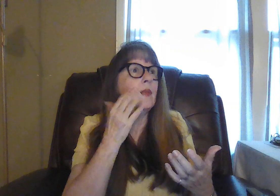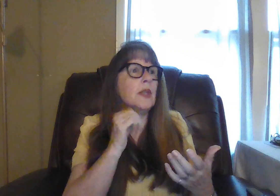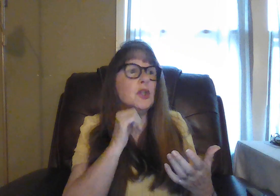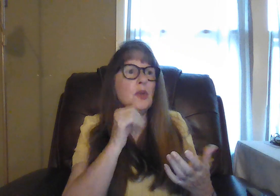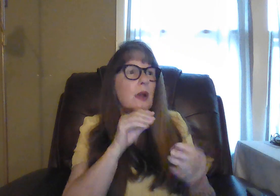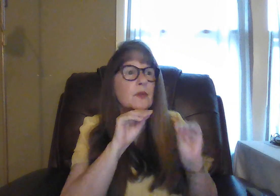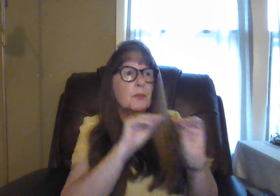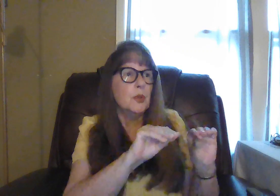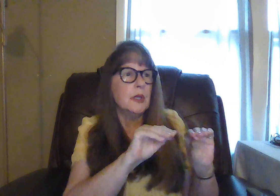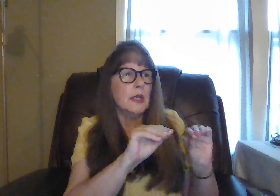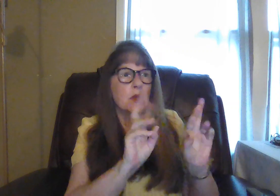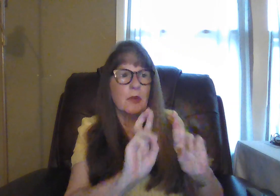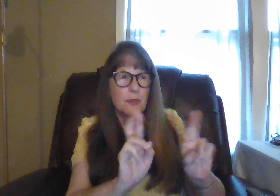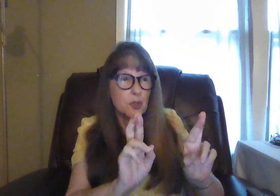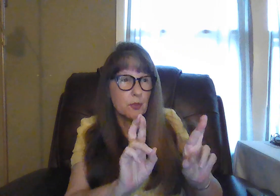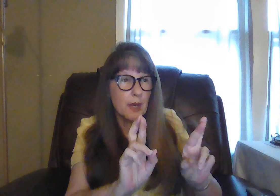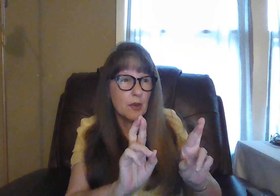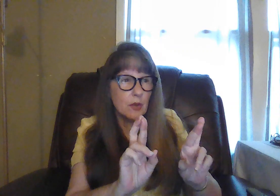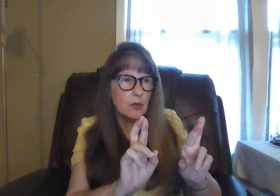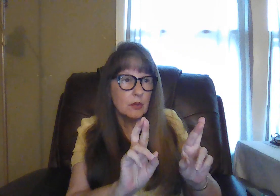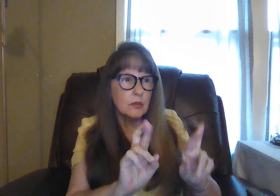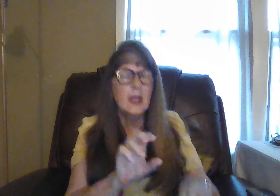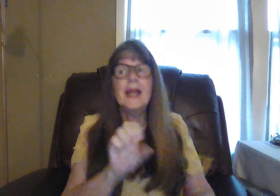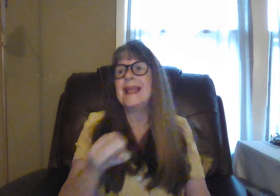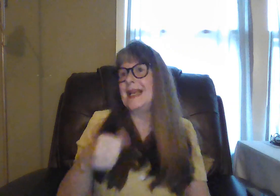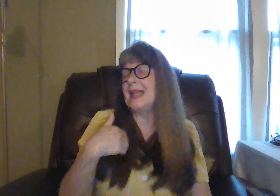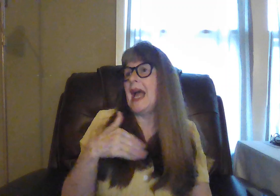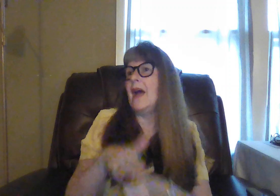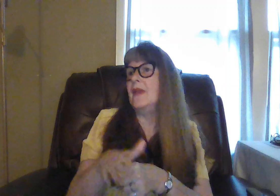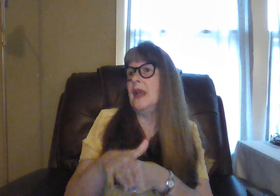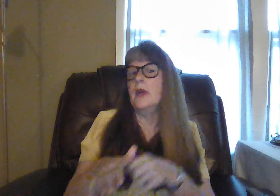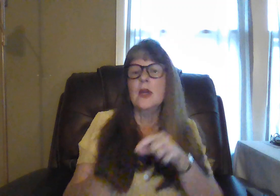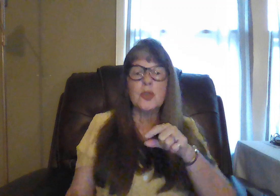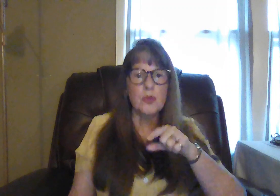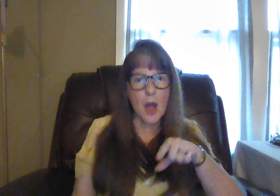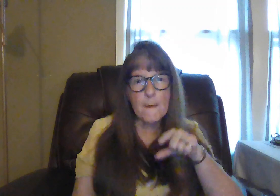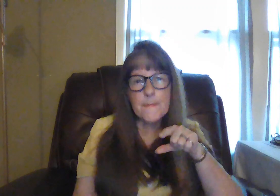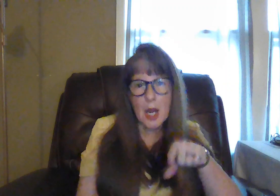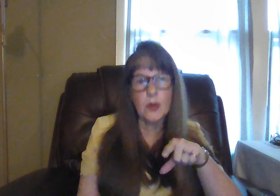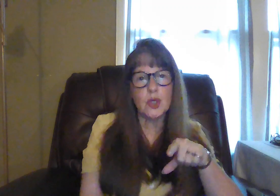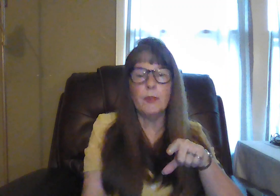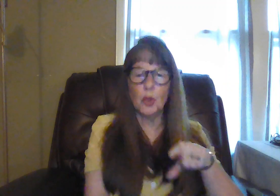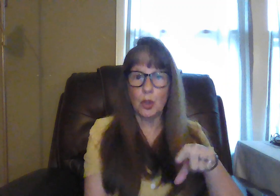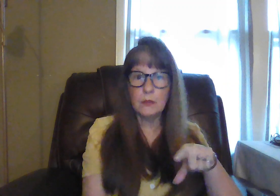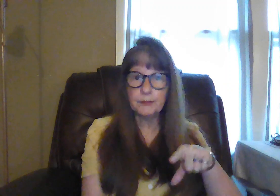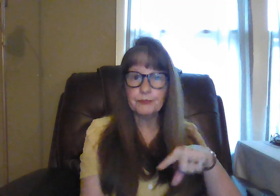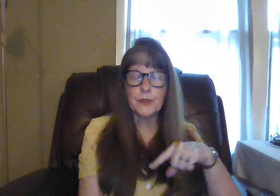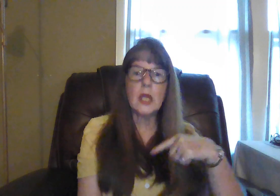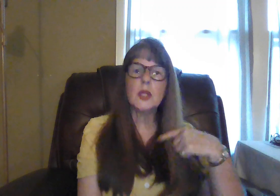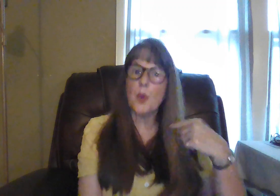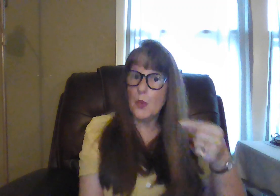that you don't have to put in the refrigerator? Yes, I have enough. So non-perishable is what we would